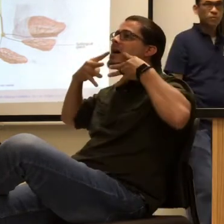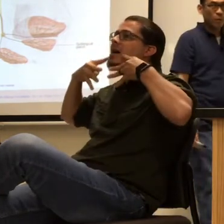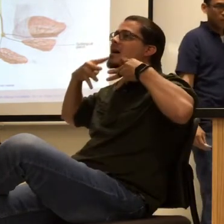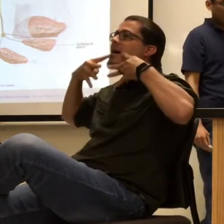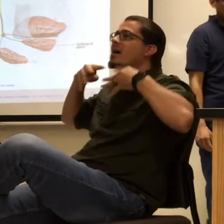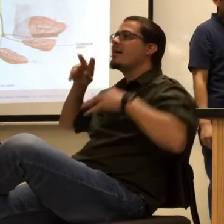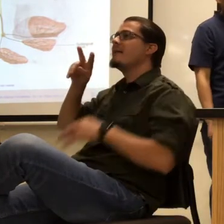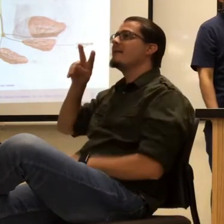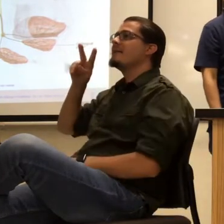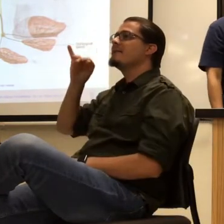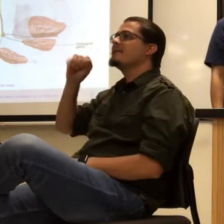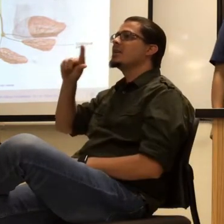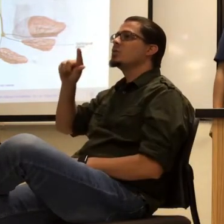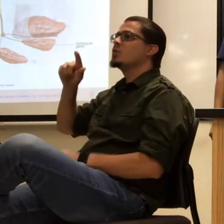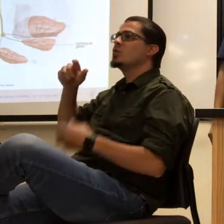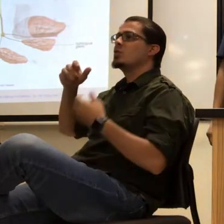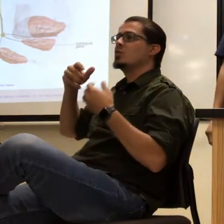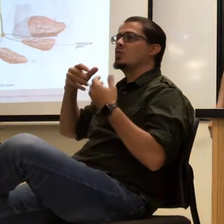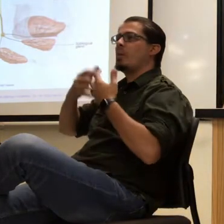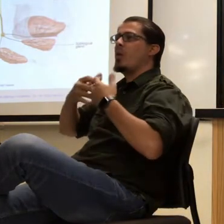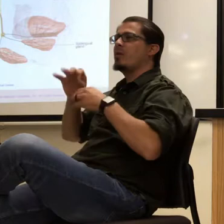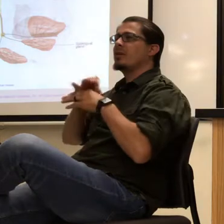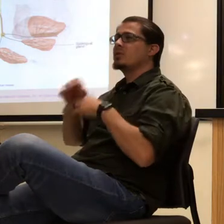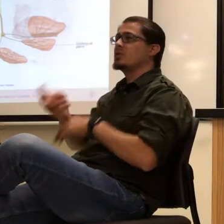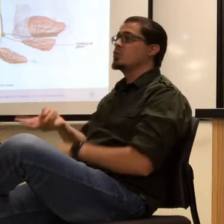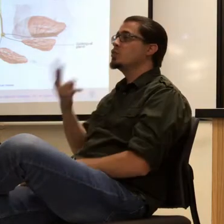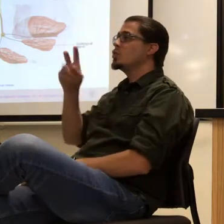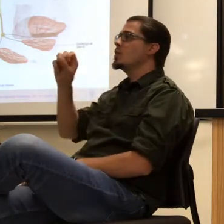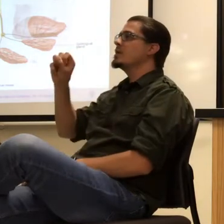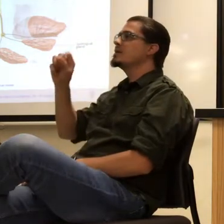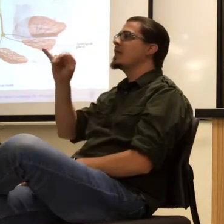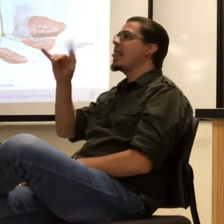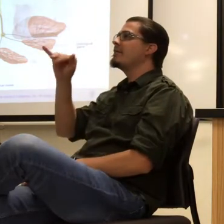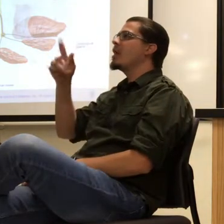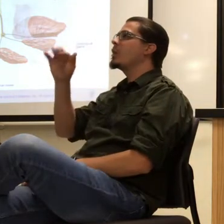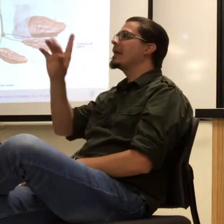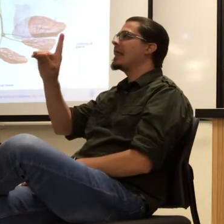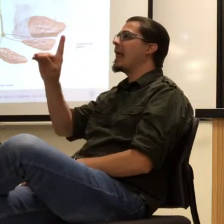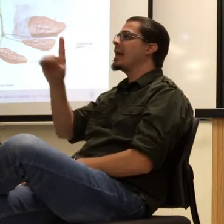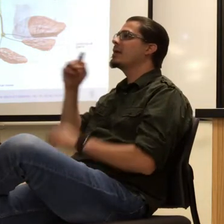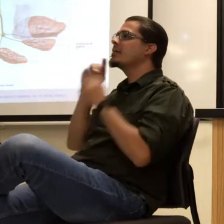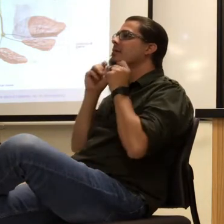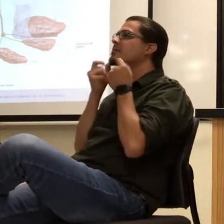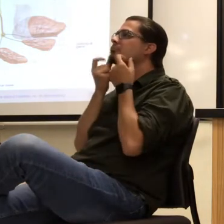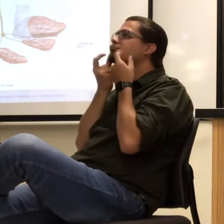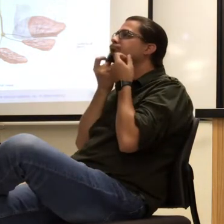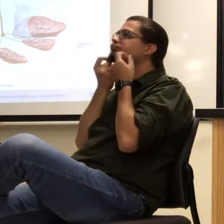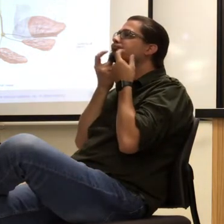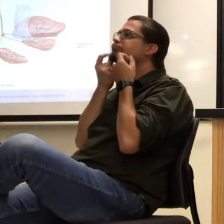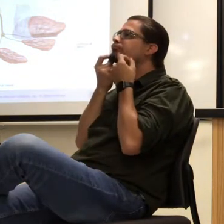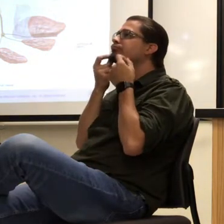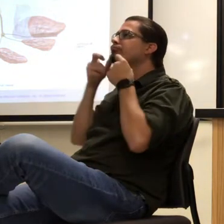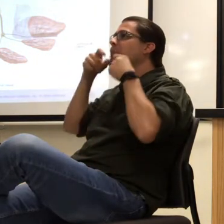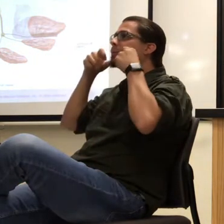gives visceral motor function to 2 salivary glands, submandibular, sublingual.